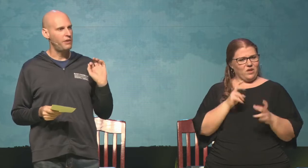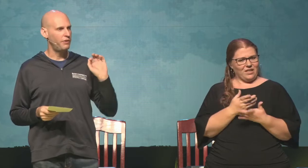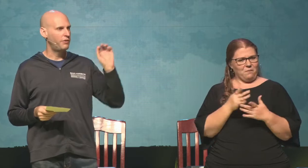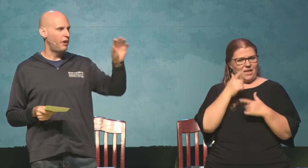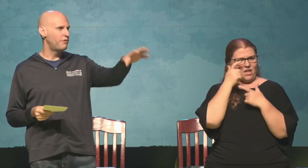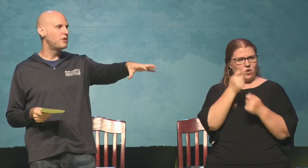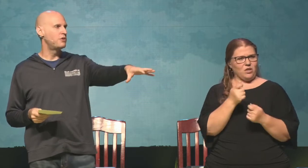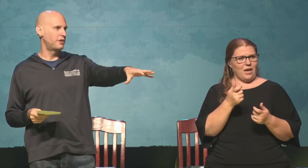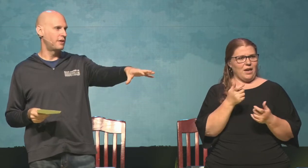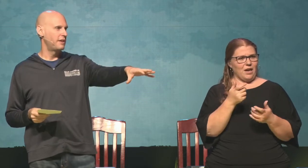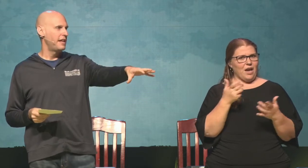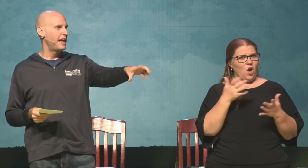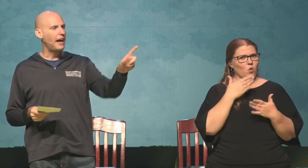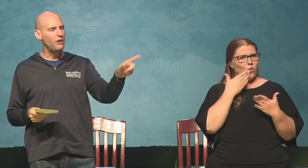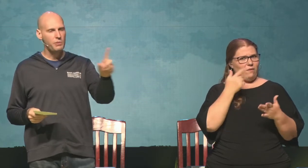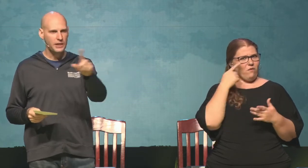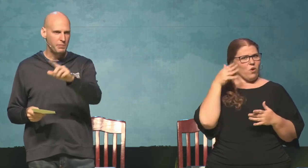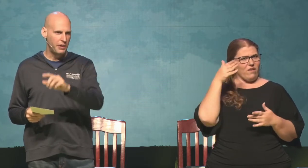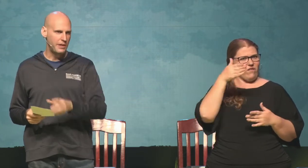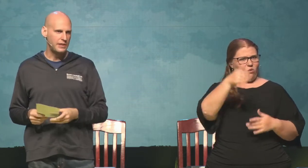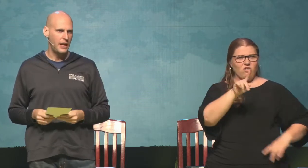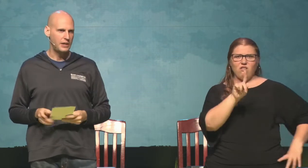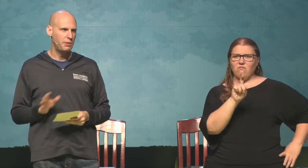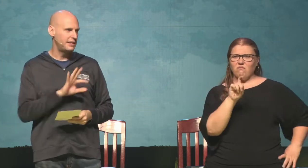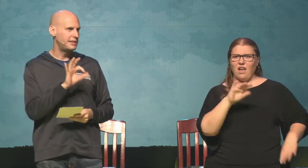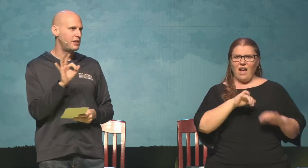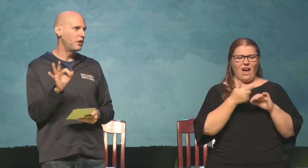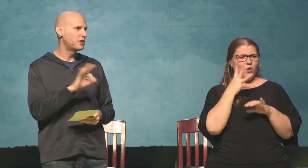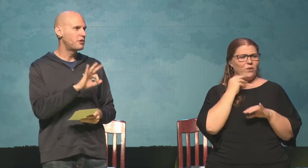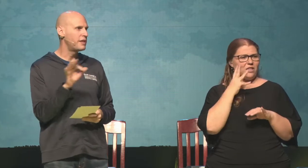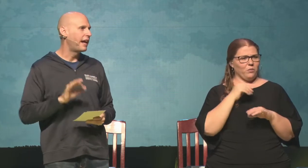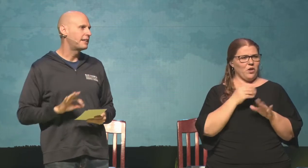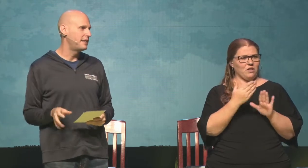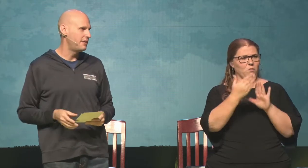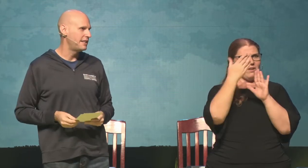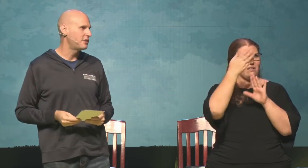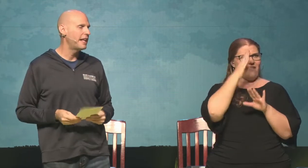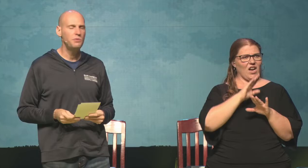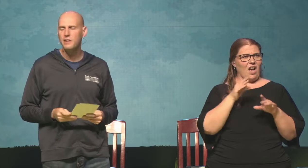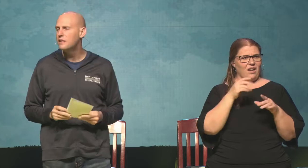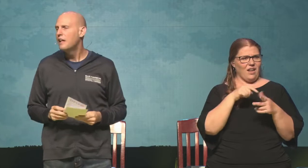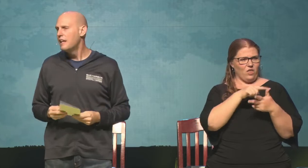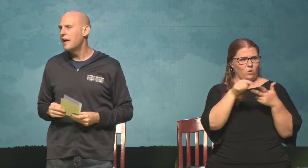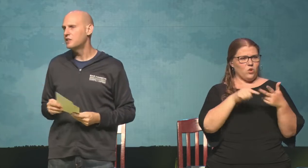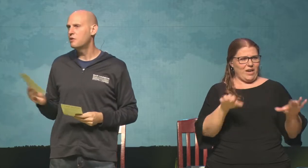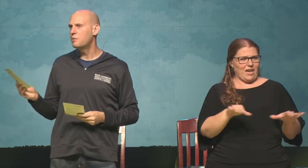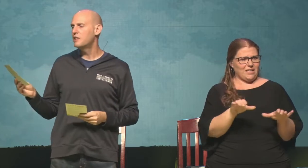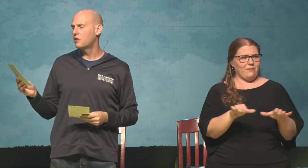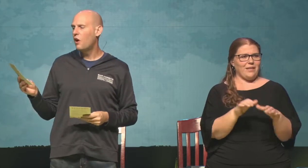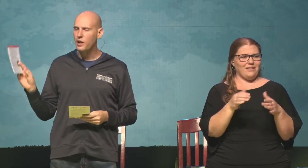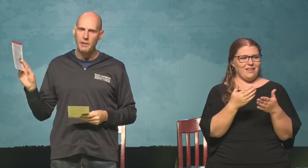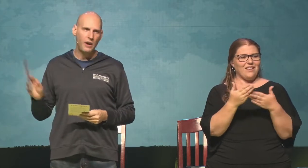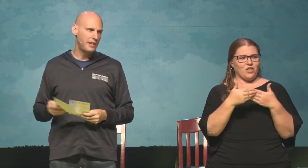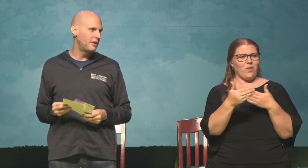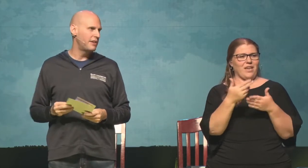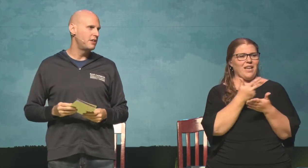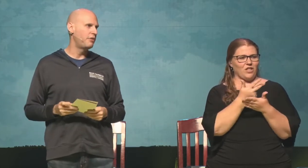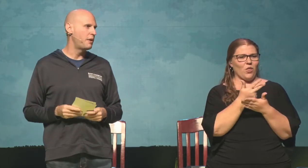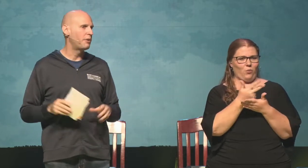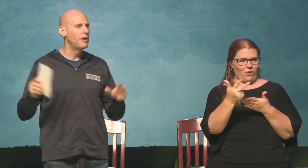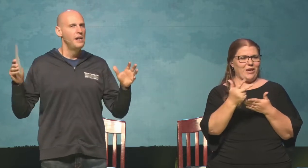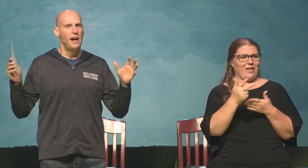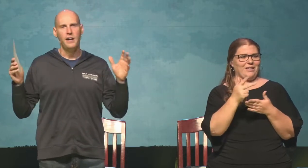to be grateful for our future? And how do we experience God's presence in those 3 activities? So that's what the next 3 weeks are all about here